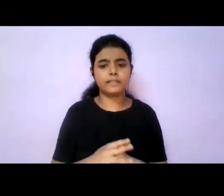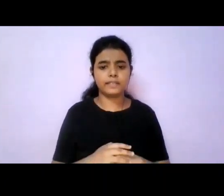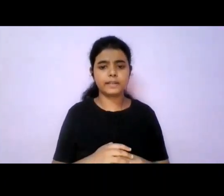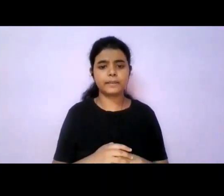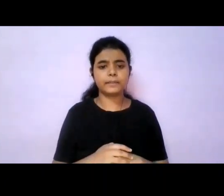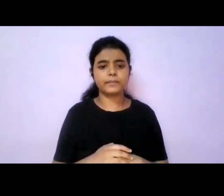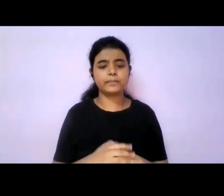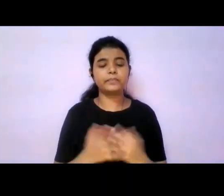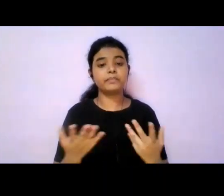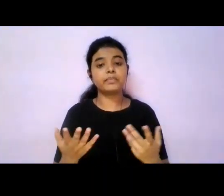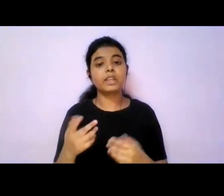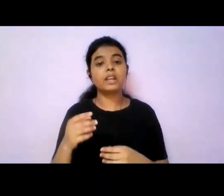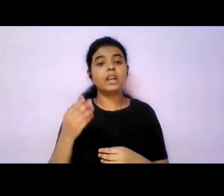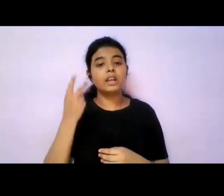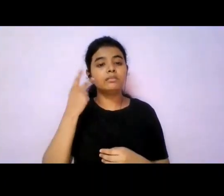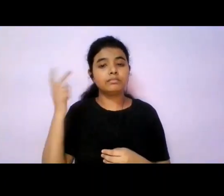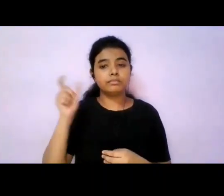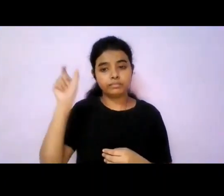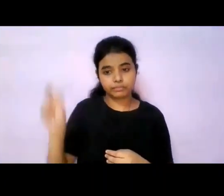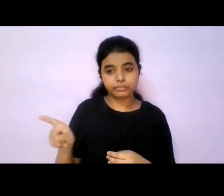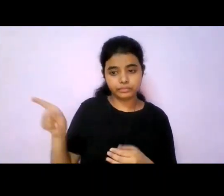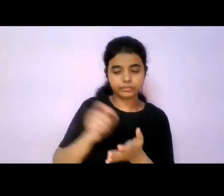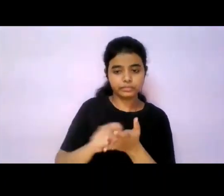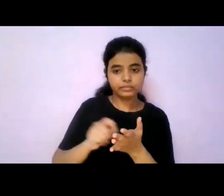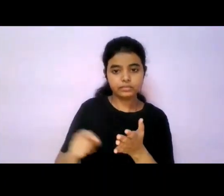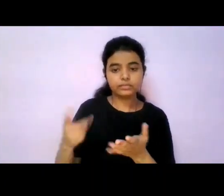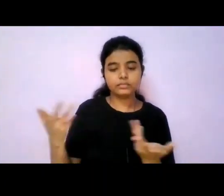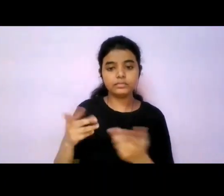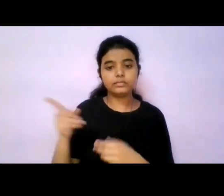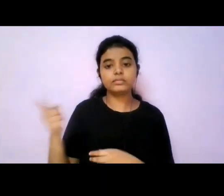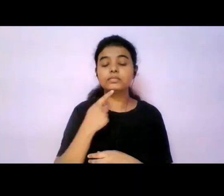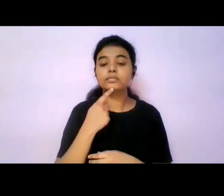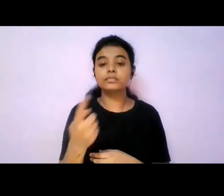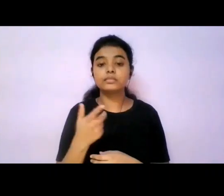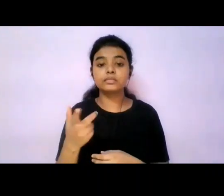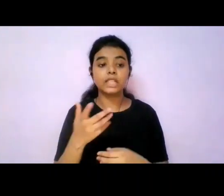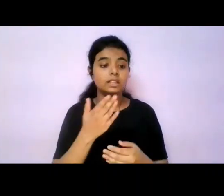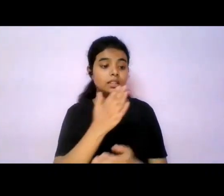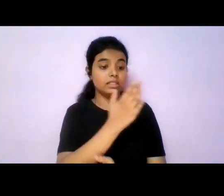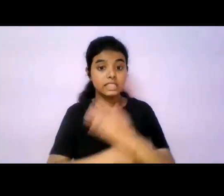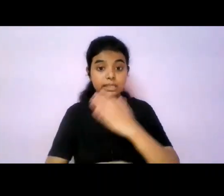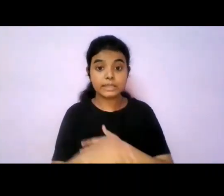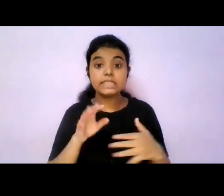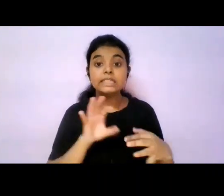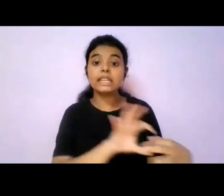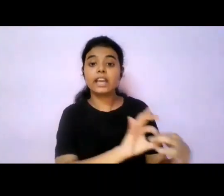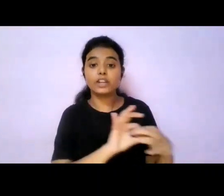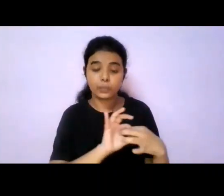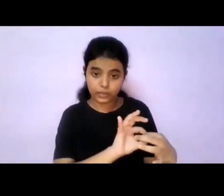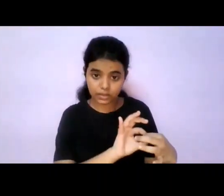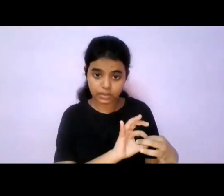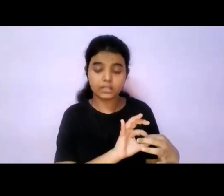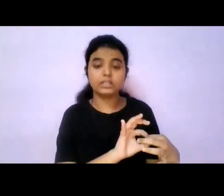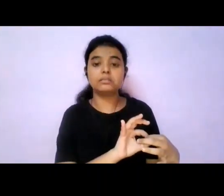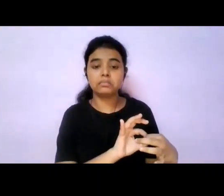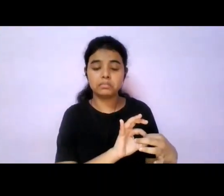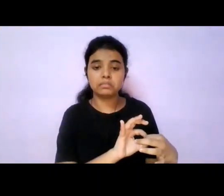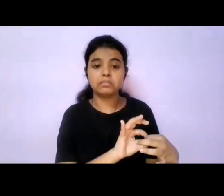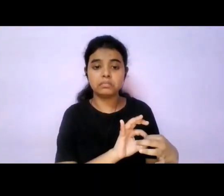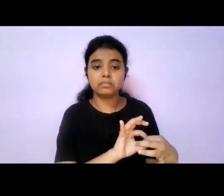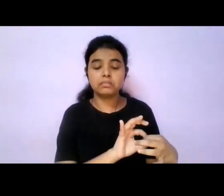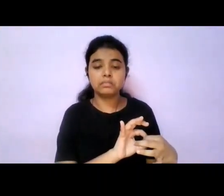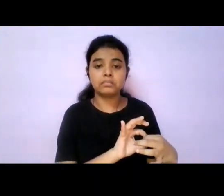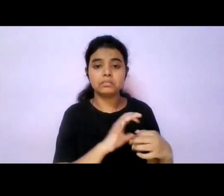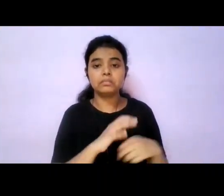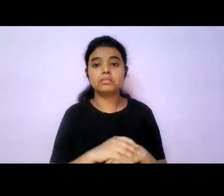Barbara Gibson calls this disability connectivities. The centrality of connectivity, care,